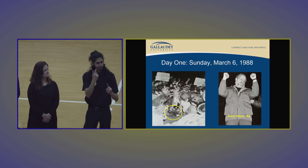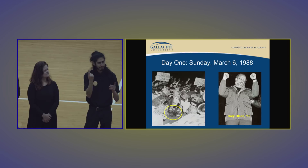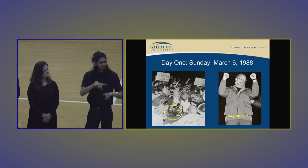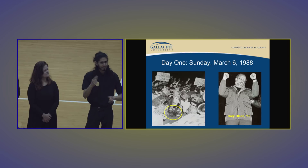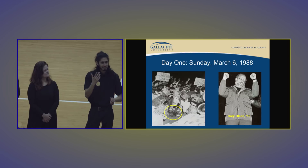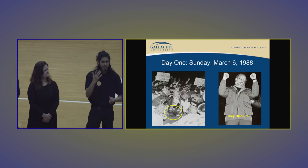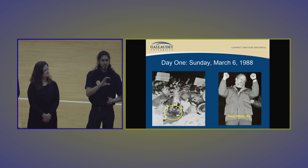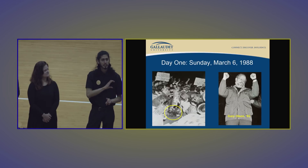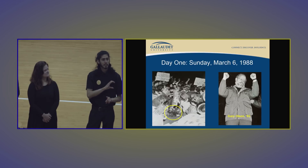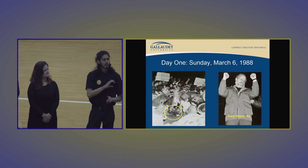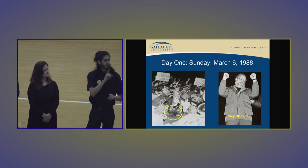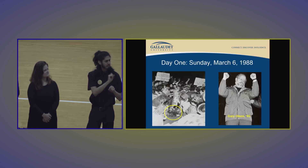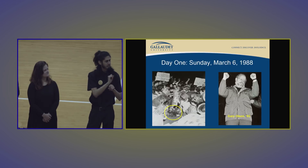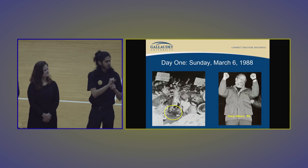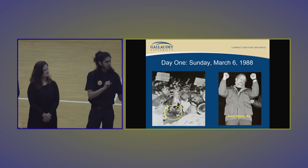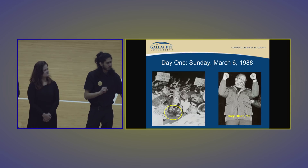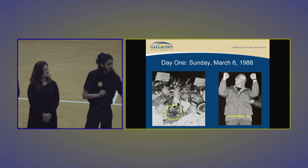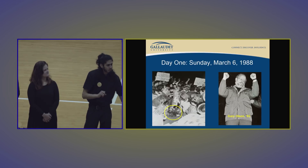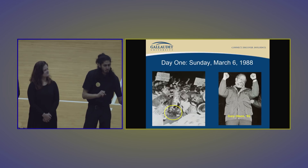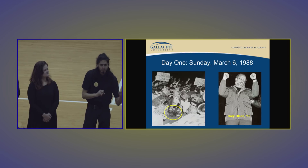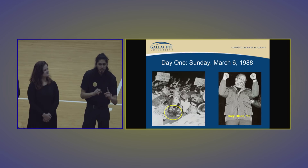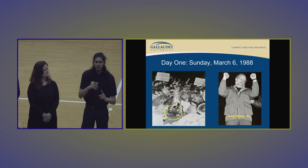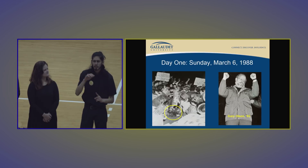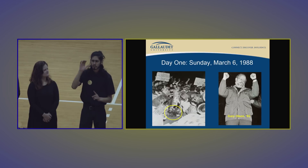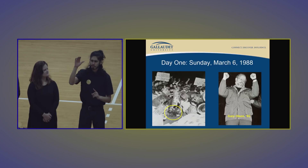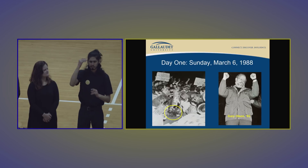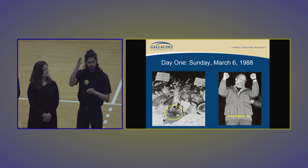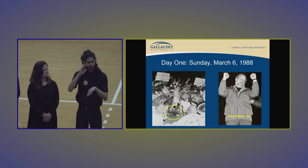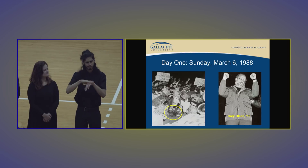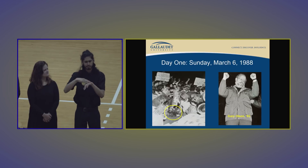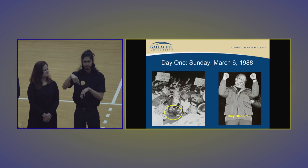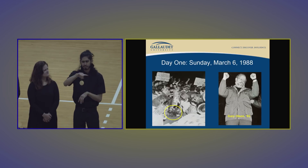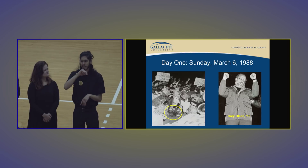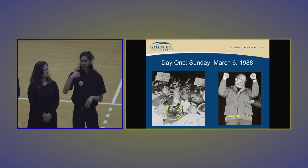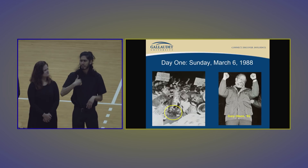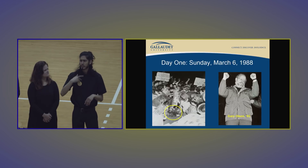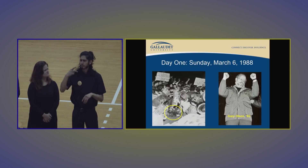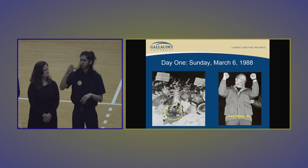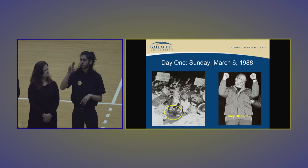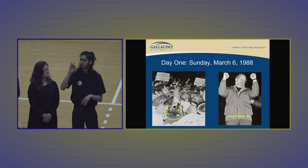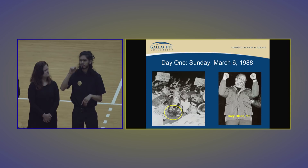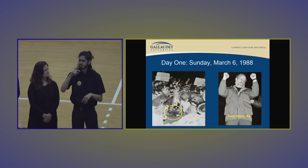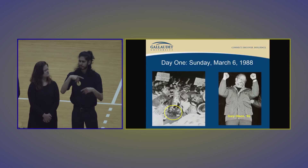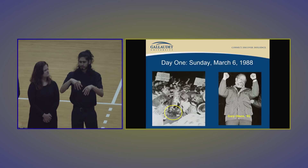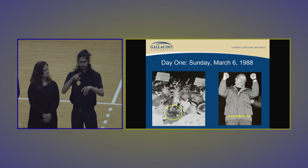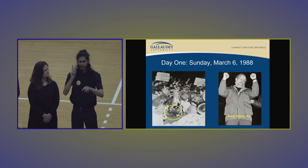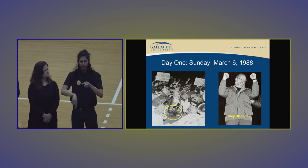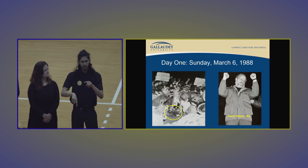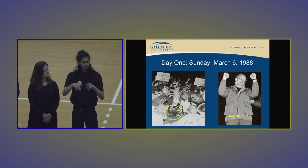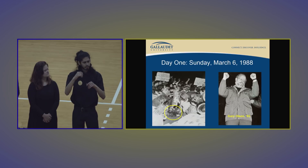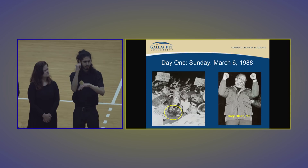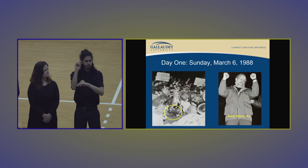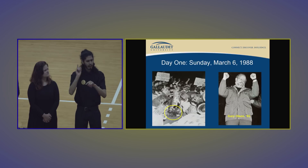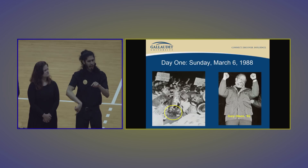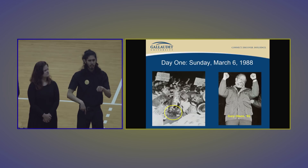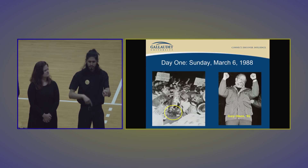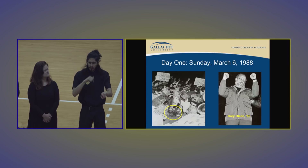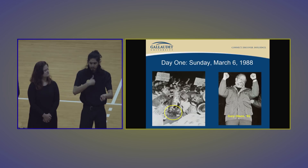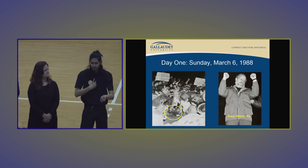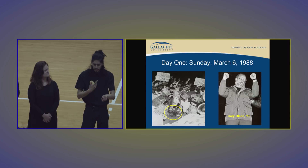students rally and march, but then the officers came and said there were no permits to march, and